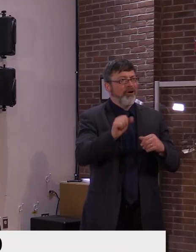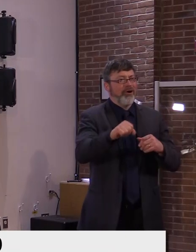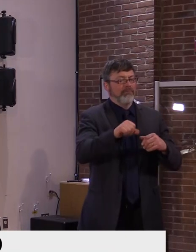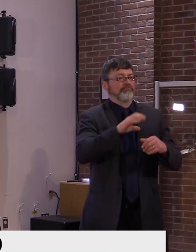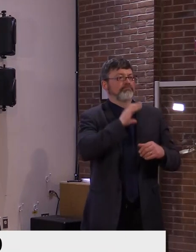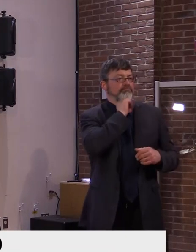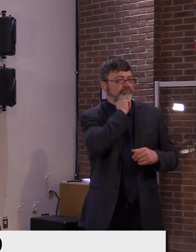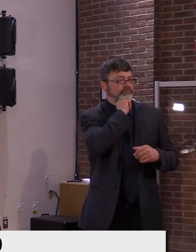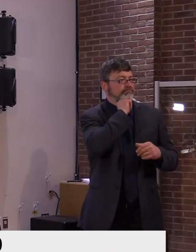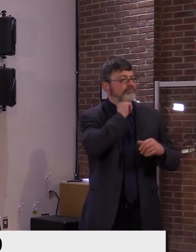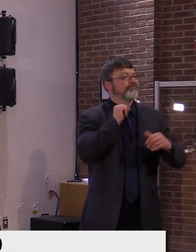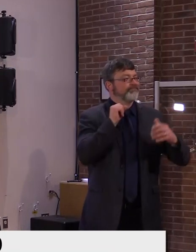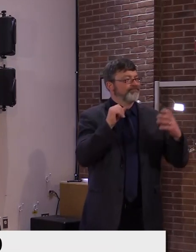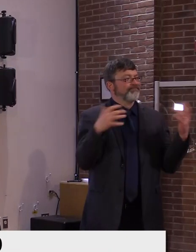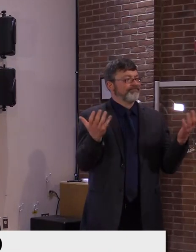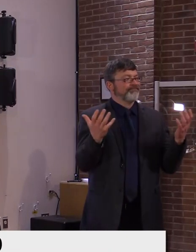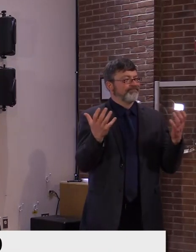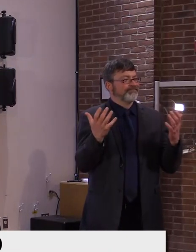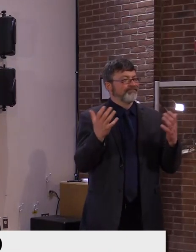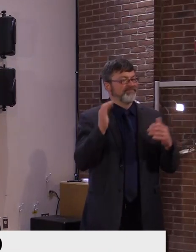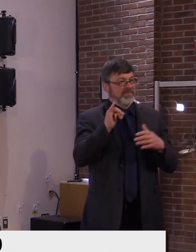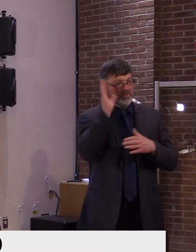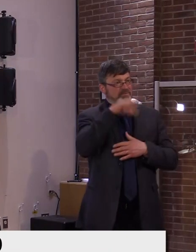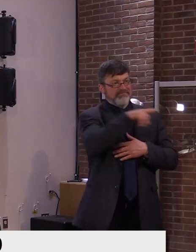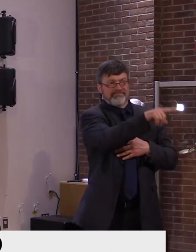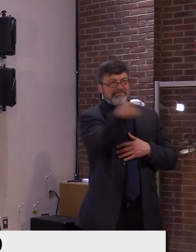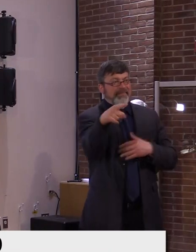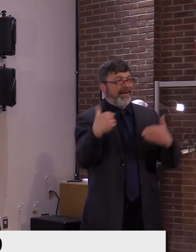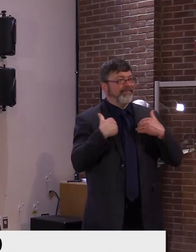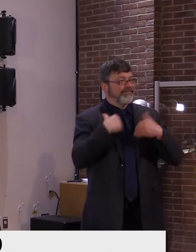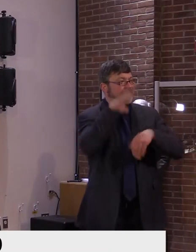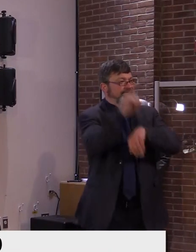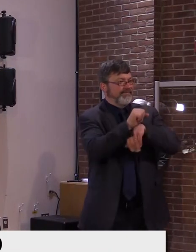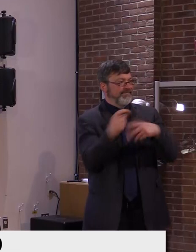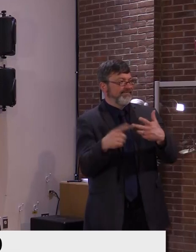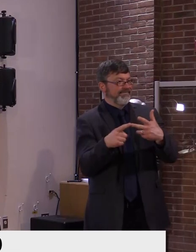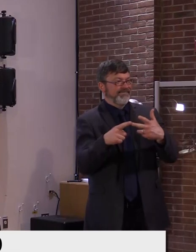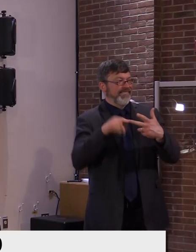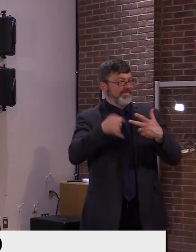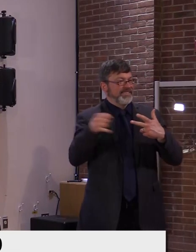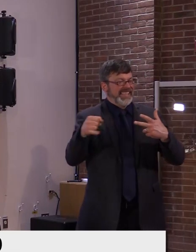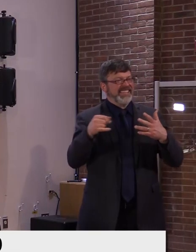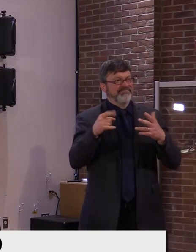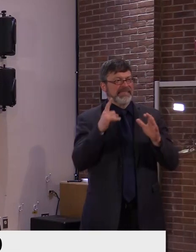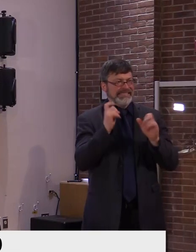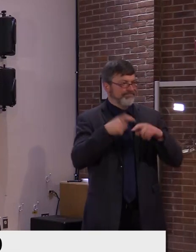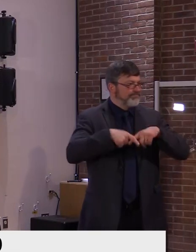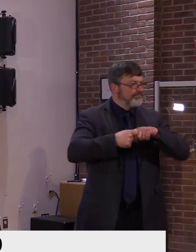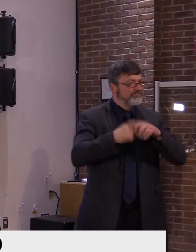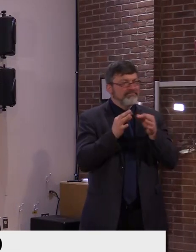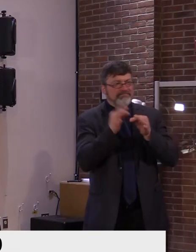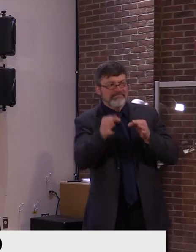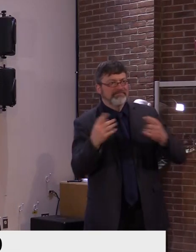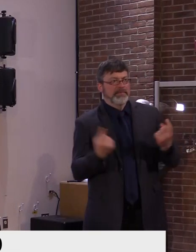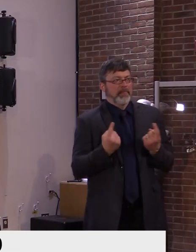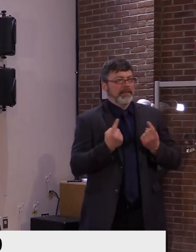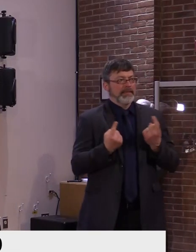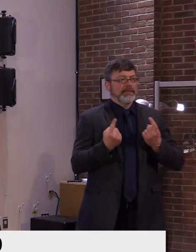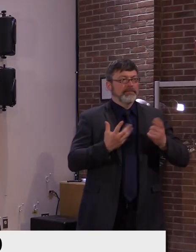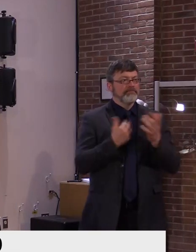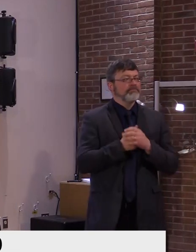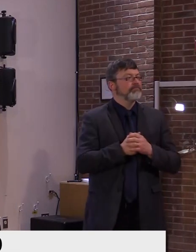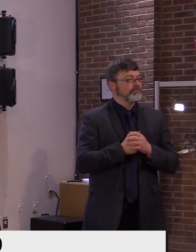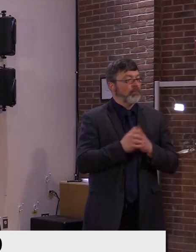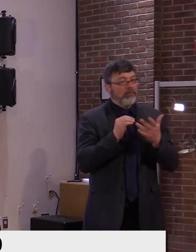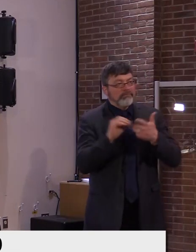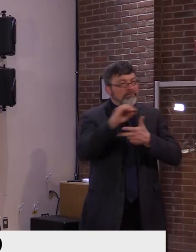appointments will be handled as was described by the secretary, and If you are calling our call center this